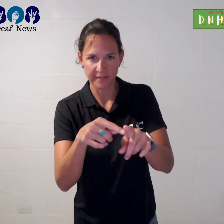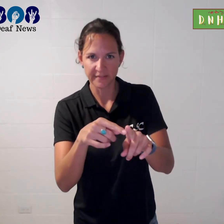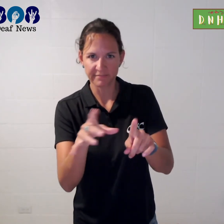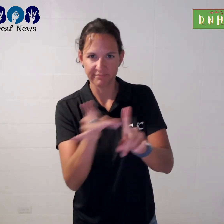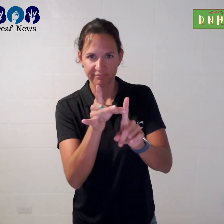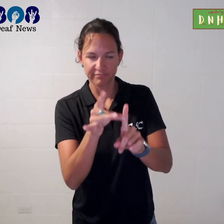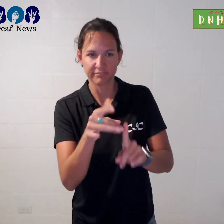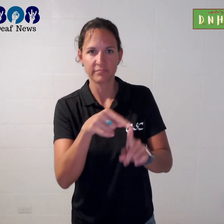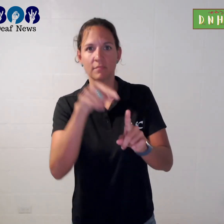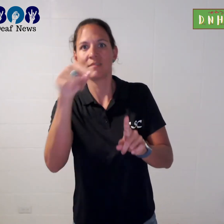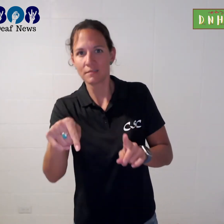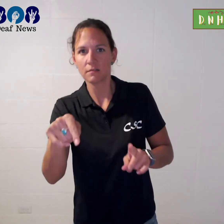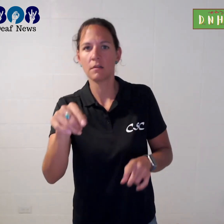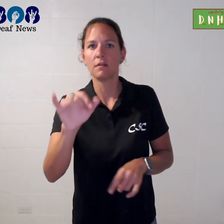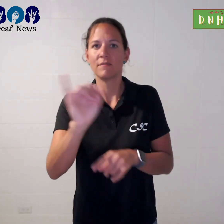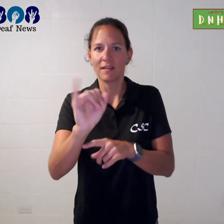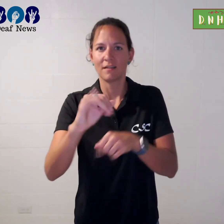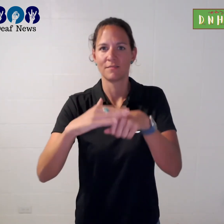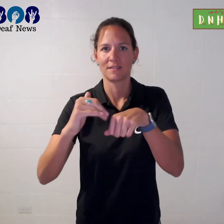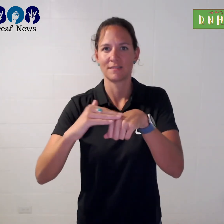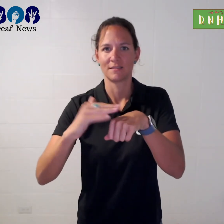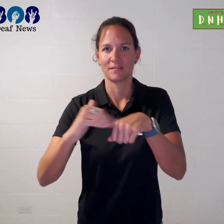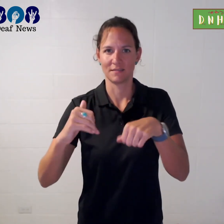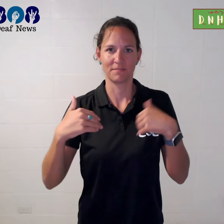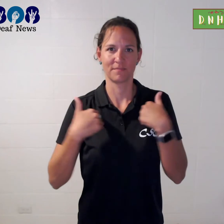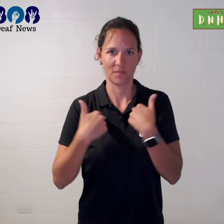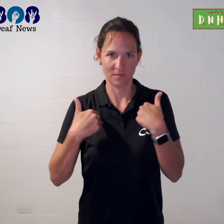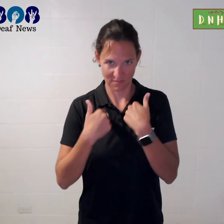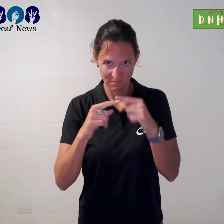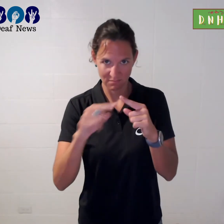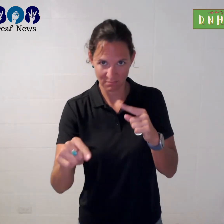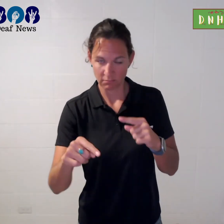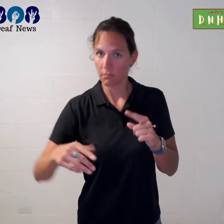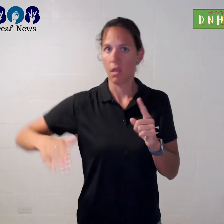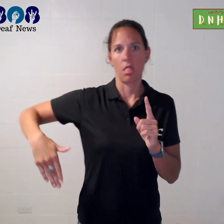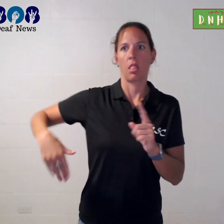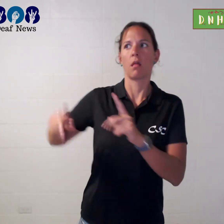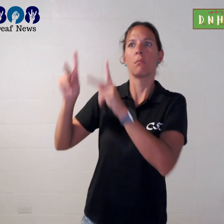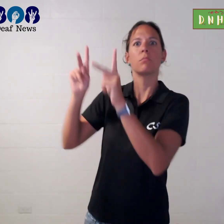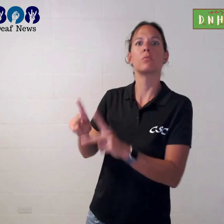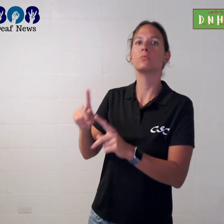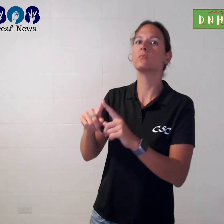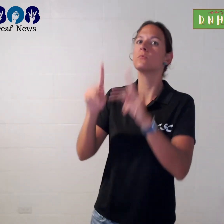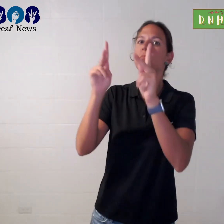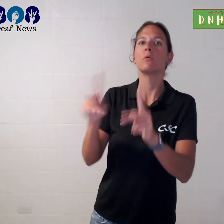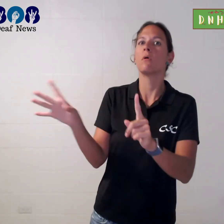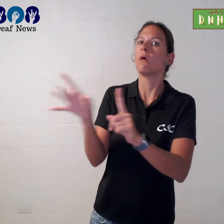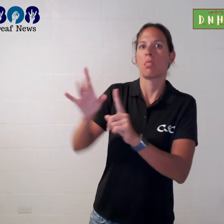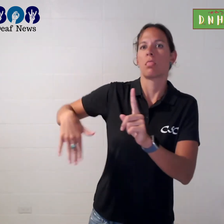Texas. The outbreak was caused by direct contact with infected pet